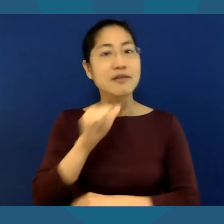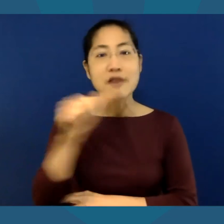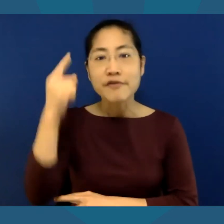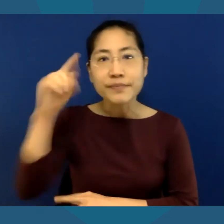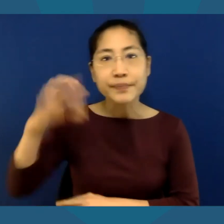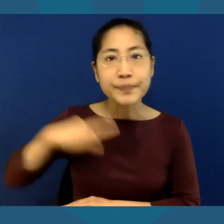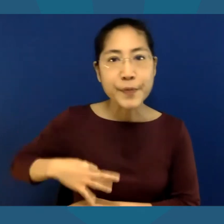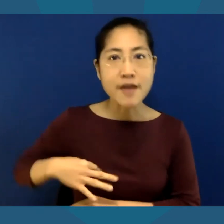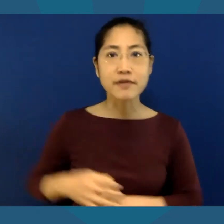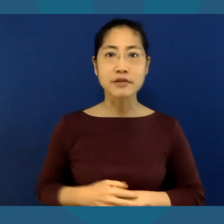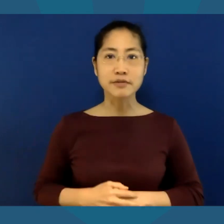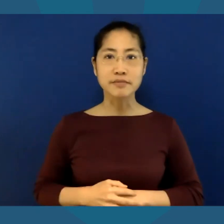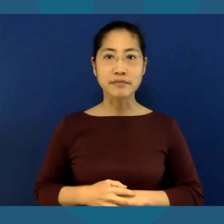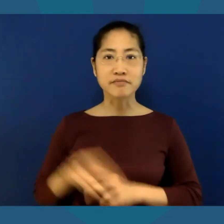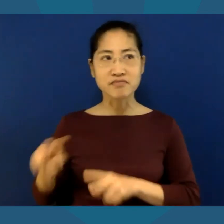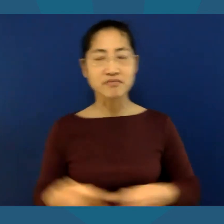boards,